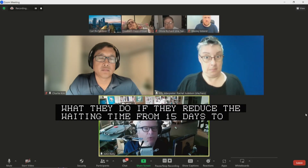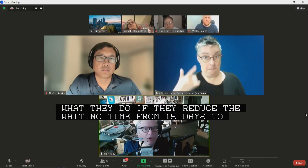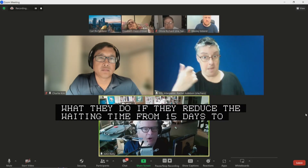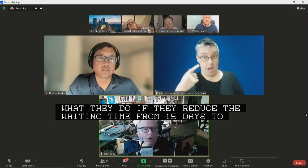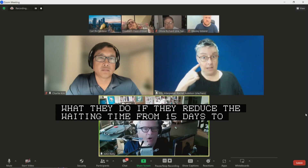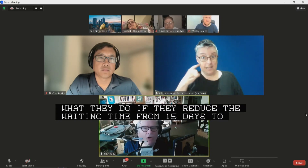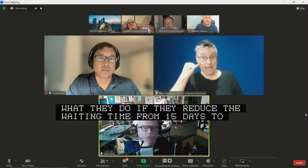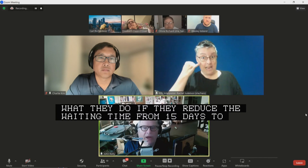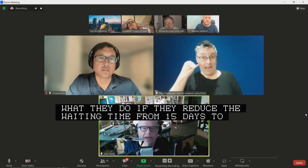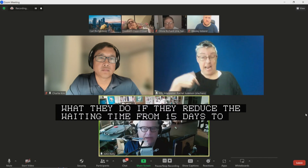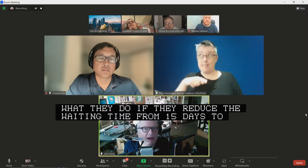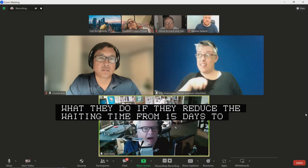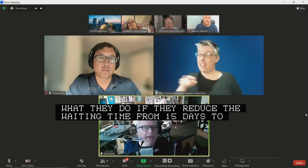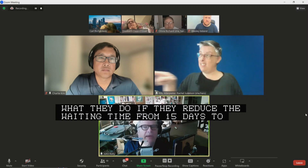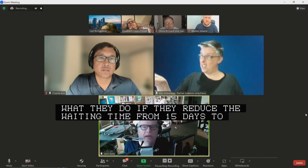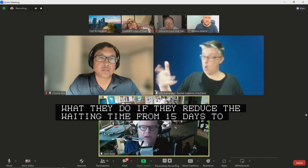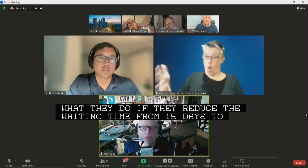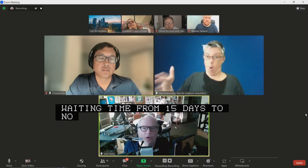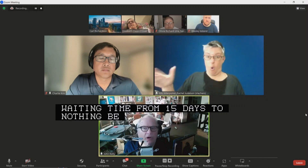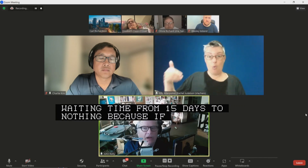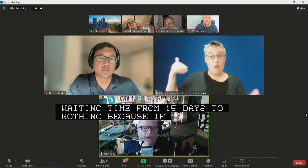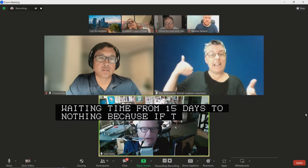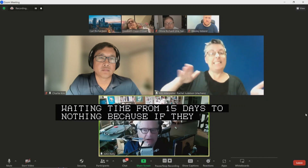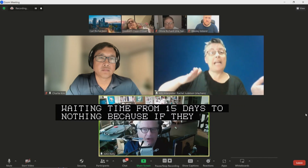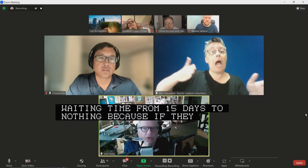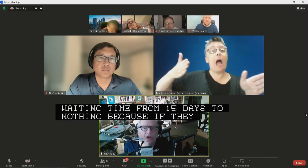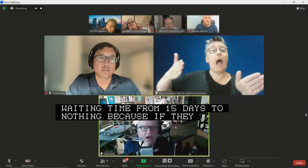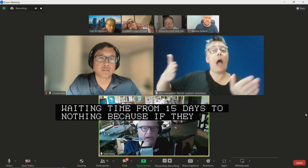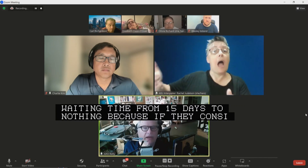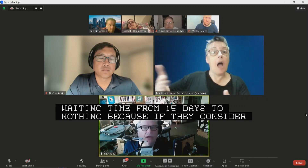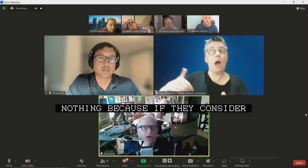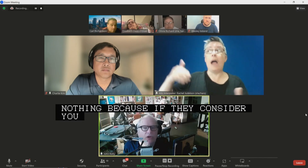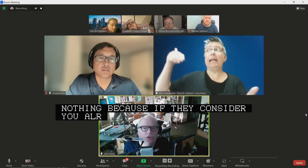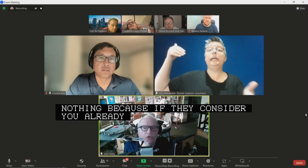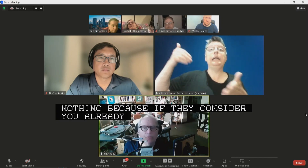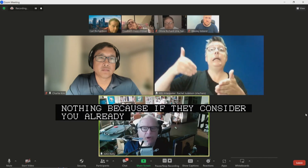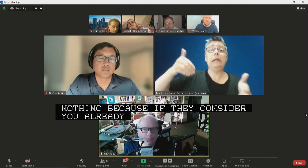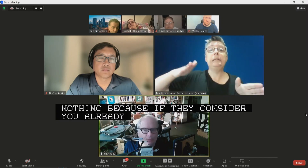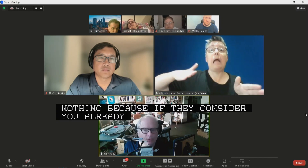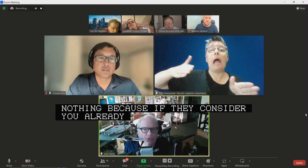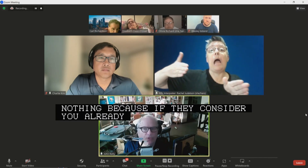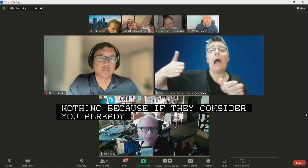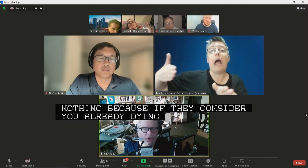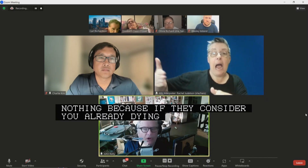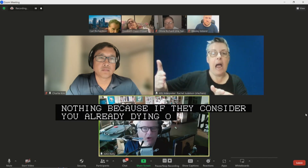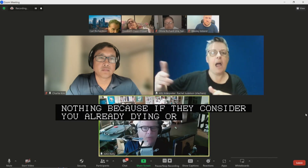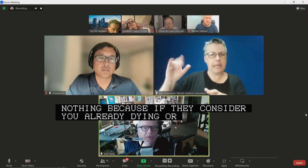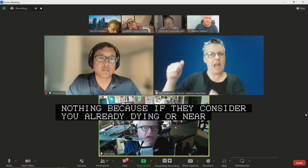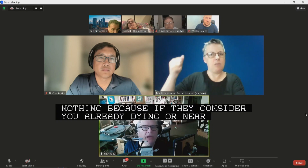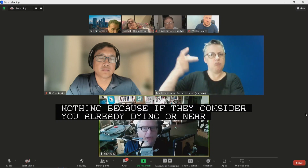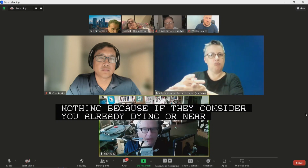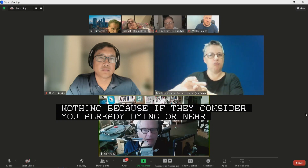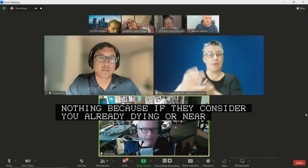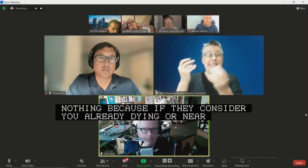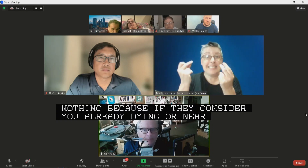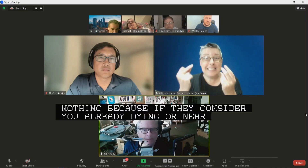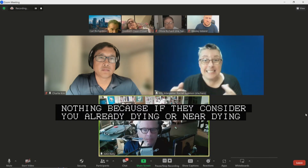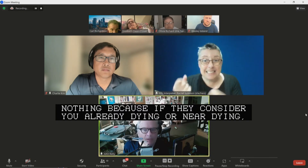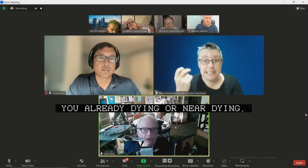you already dying or near dying, you could be approved